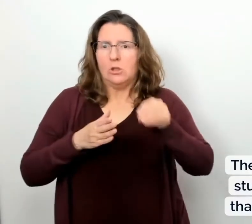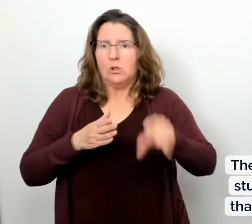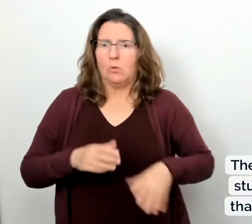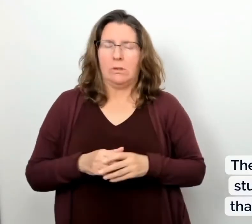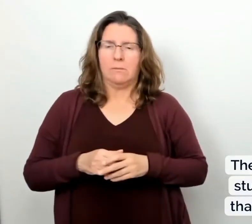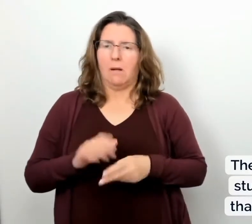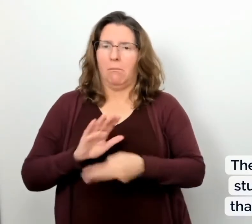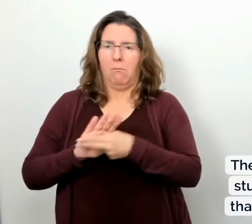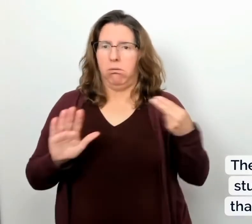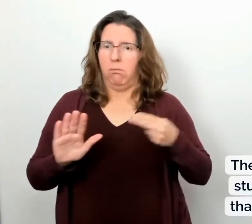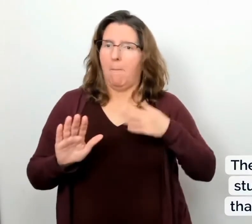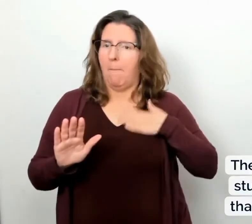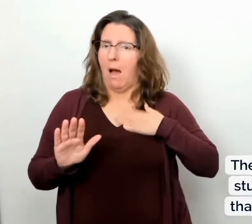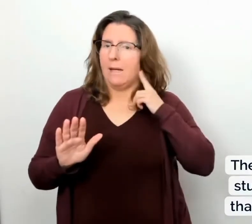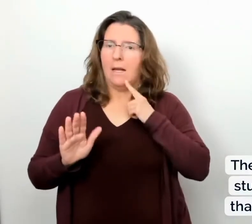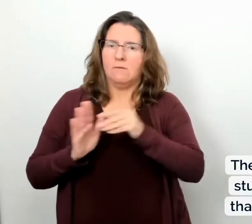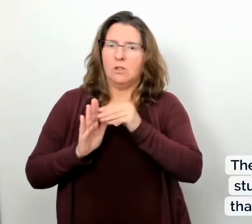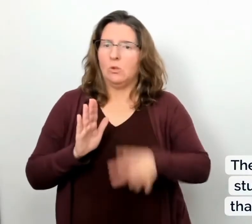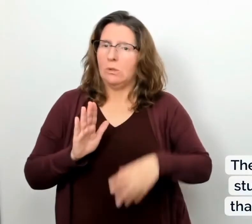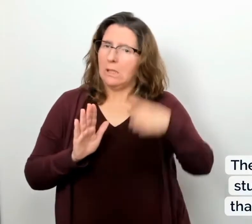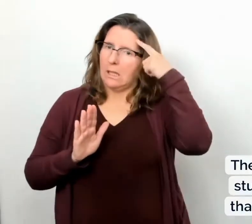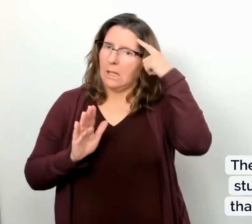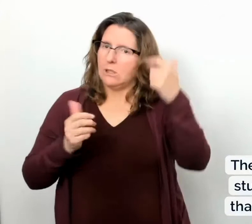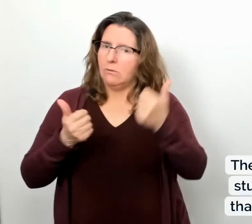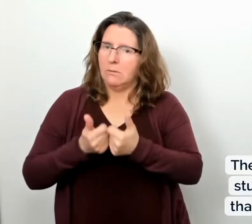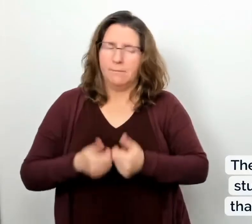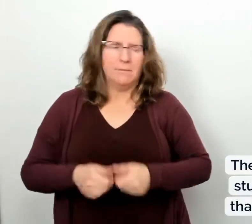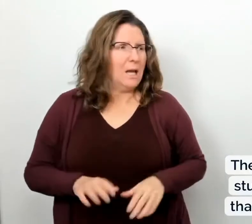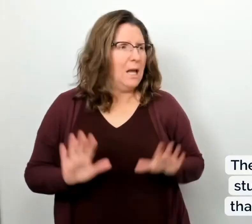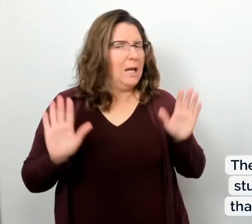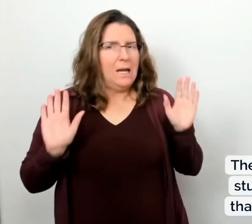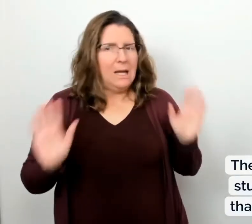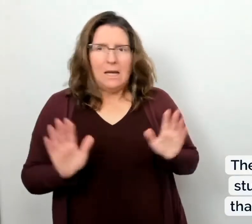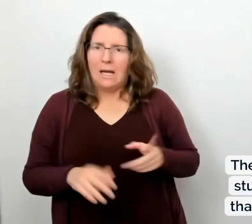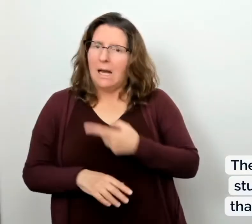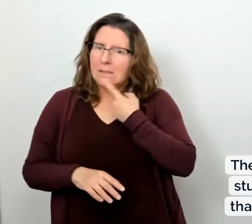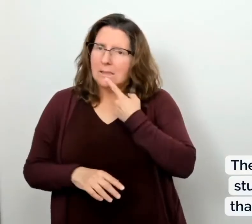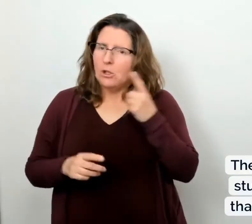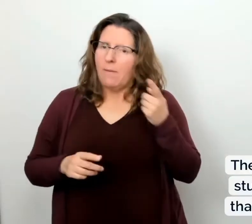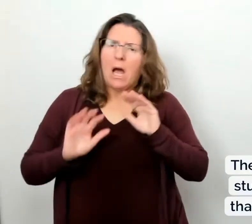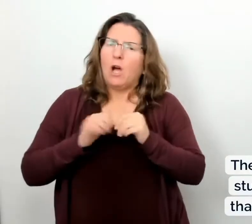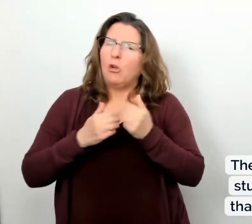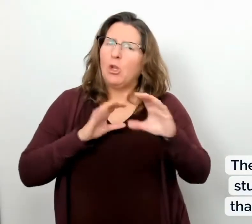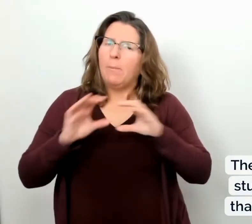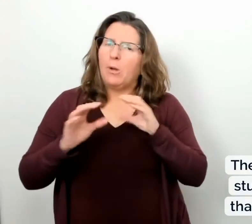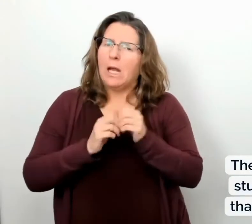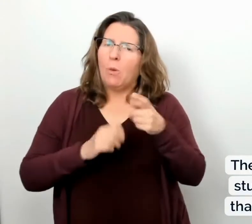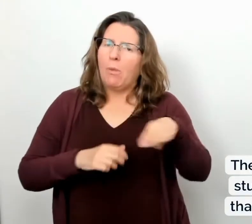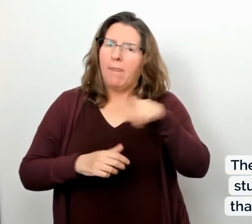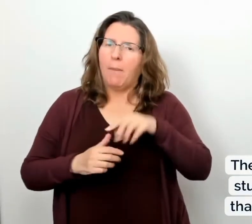Invariably, the deaf students are coded with an intellectual challenge. In one instance, I reached out to the